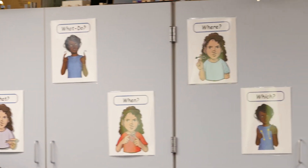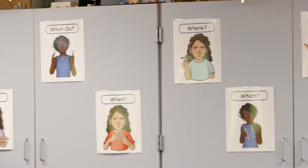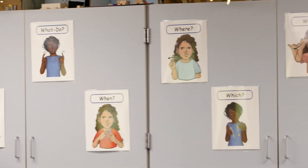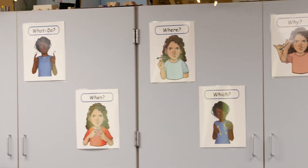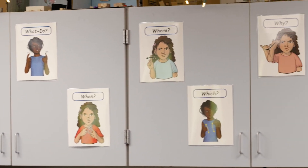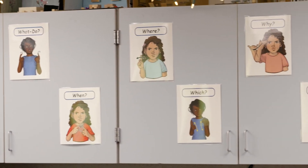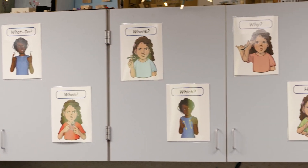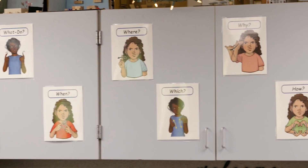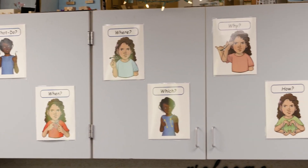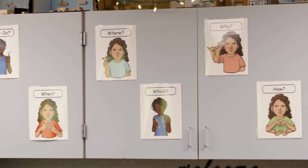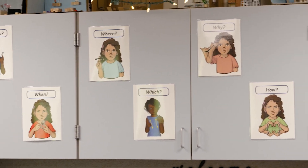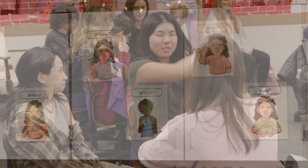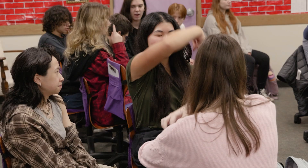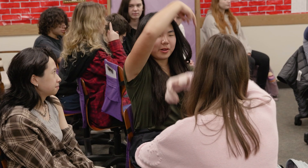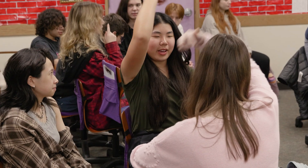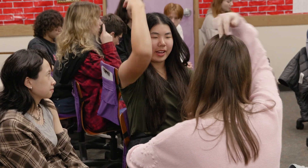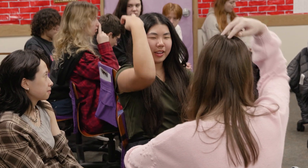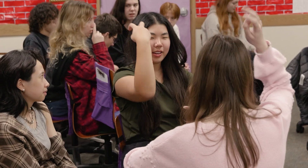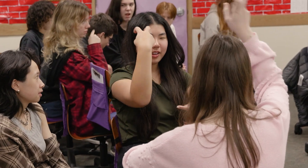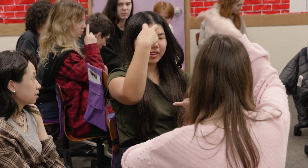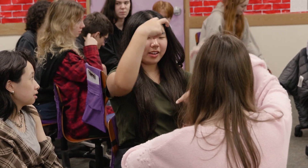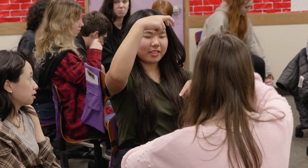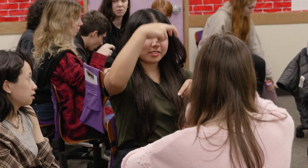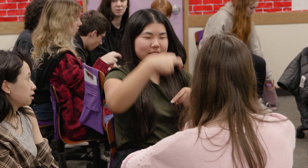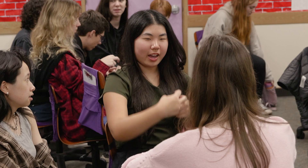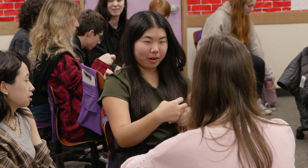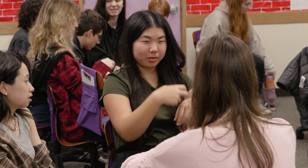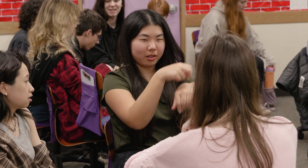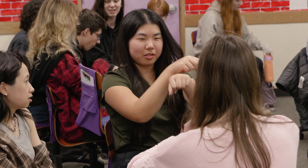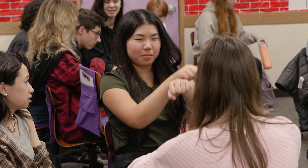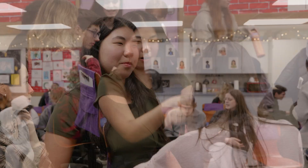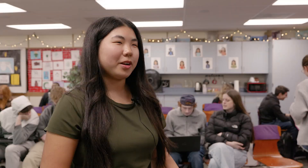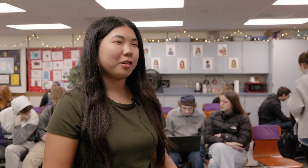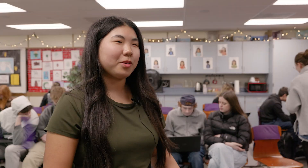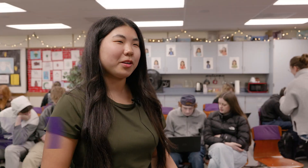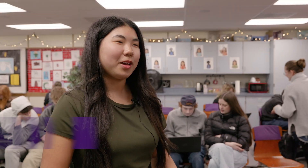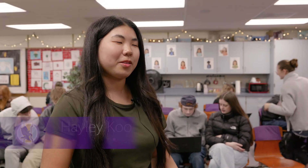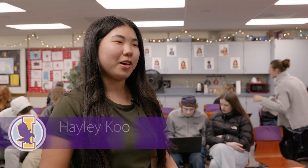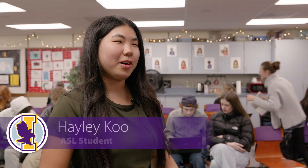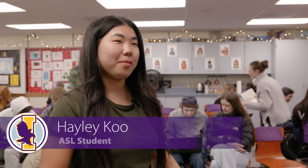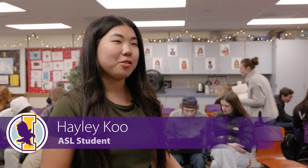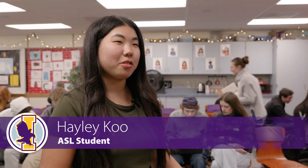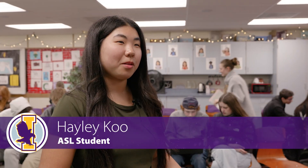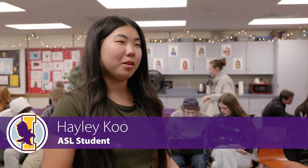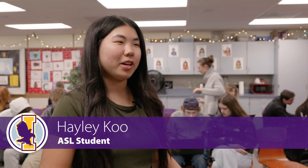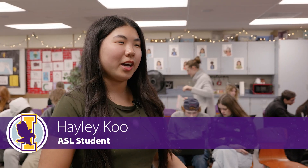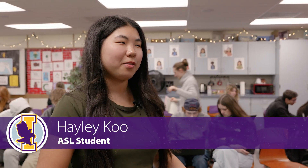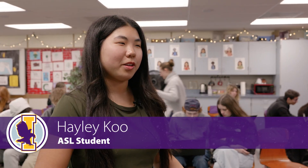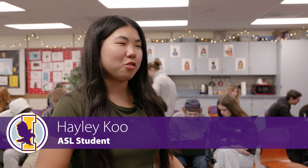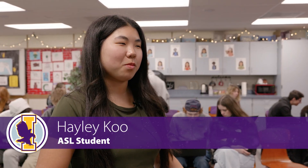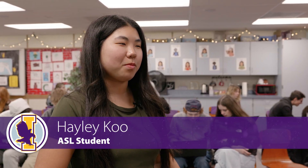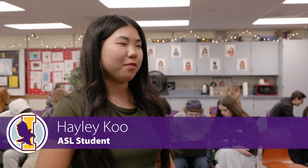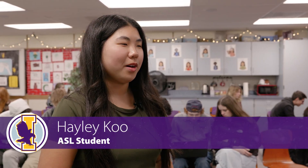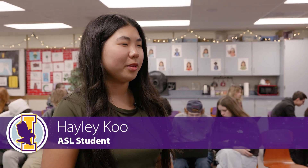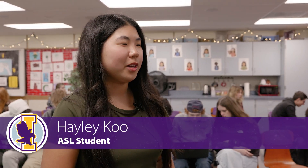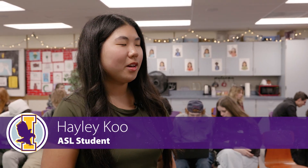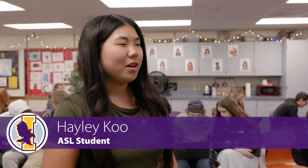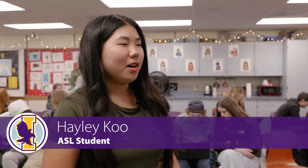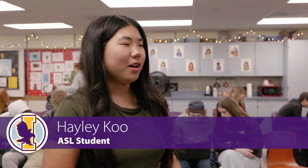sounded cool. My aunt and uncle are deaf, so I wanted to learn ASL so I could better communicate with them and just like build that kind of relationship with my family.